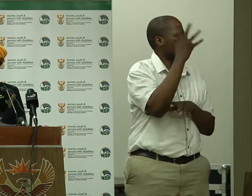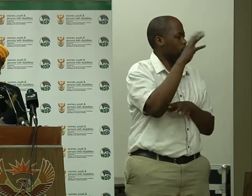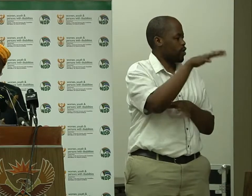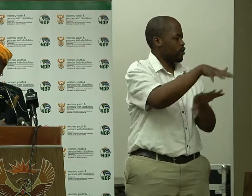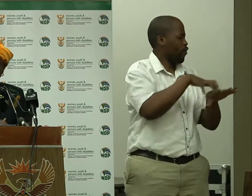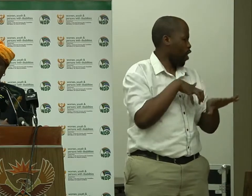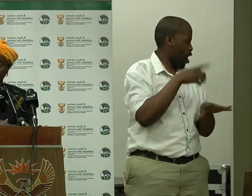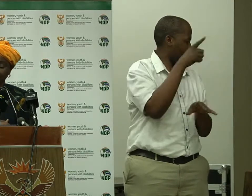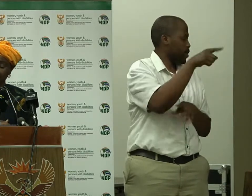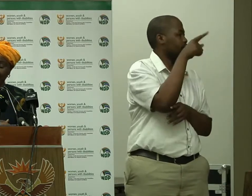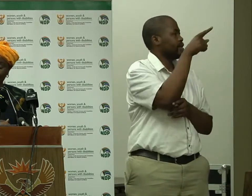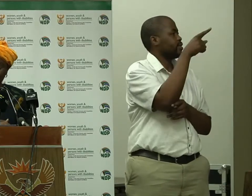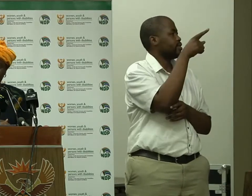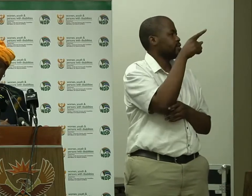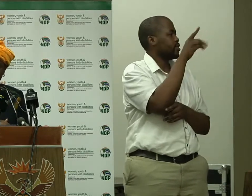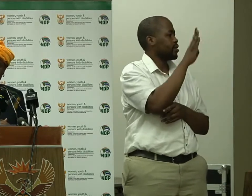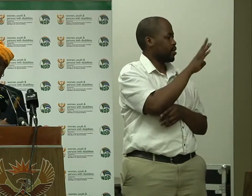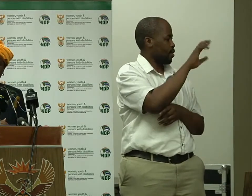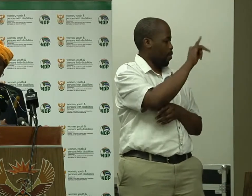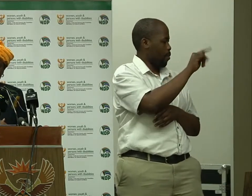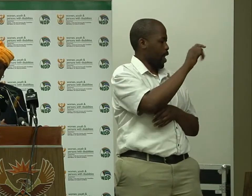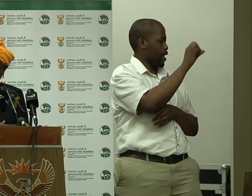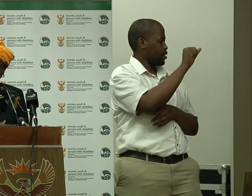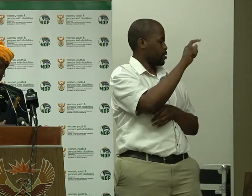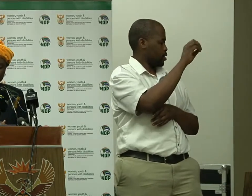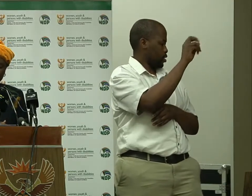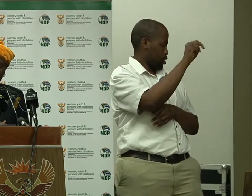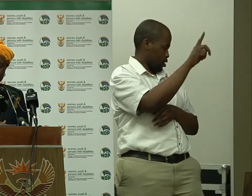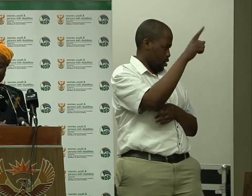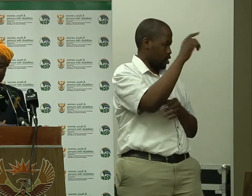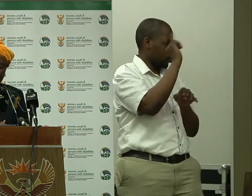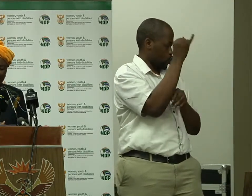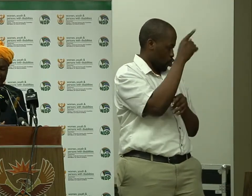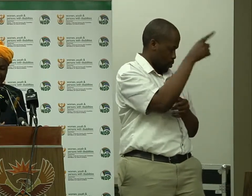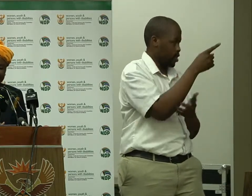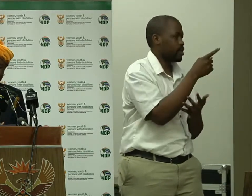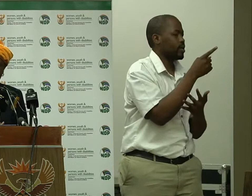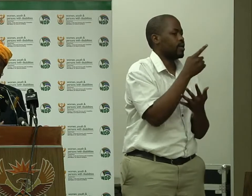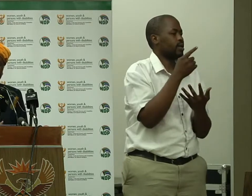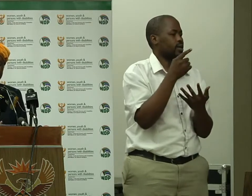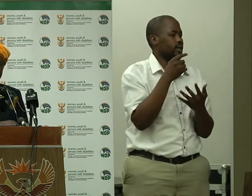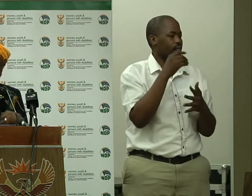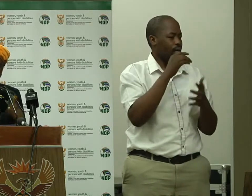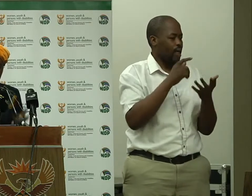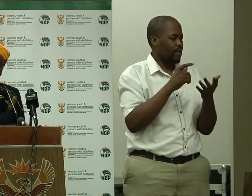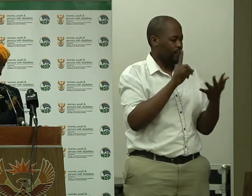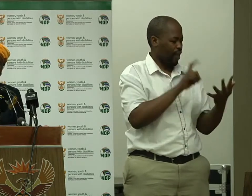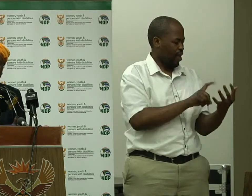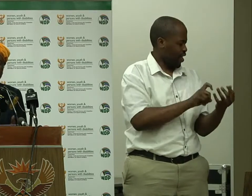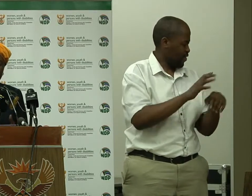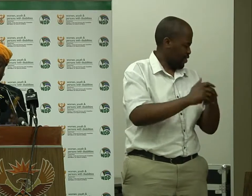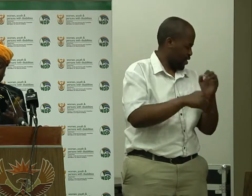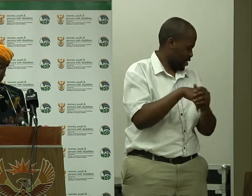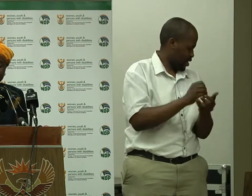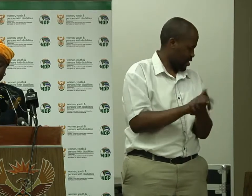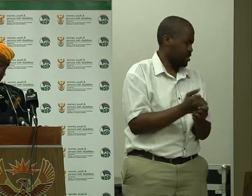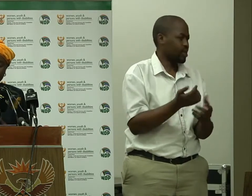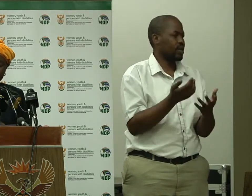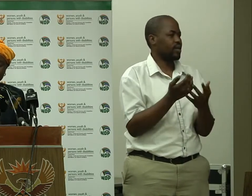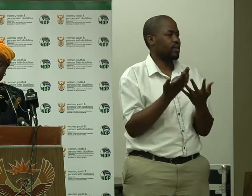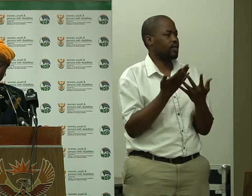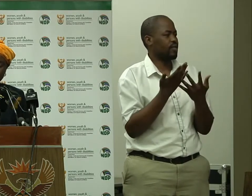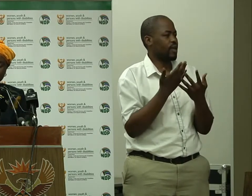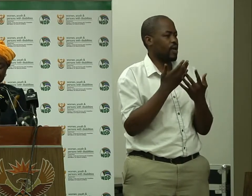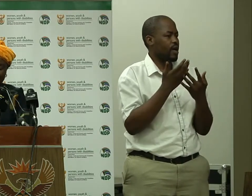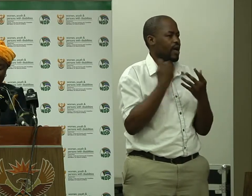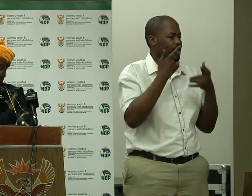packages which included food items, treats for children, hand sanitizers, soaps, and face